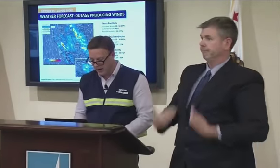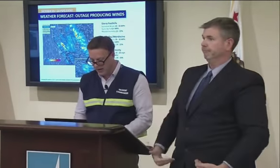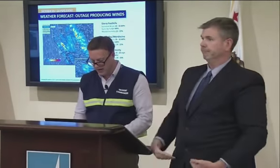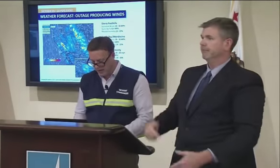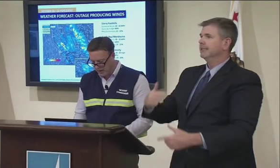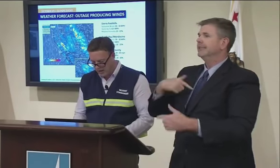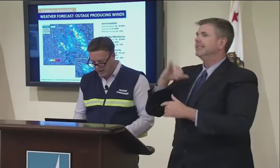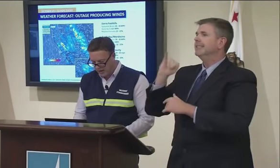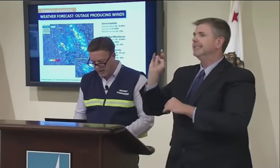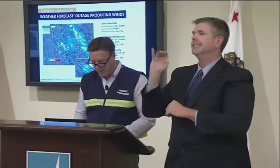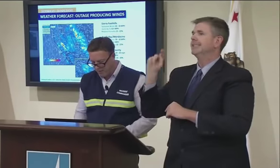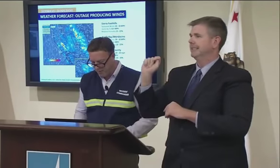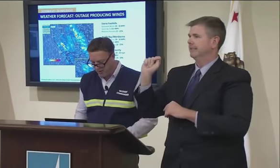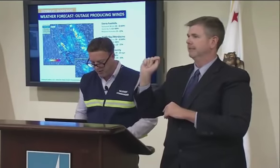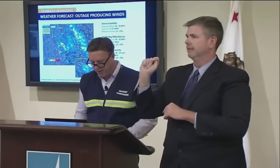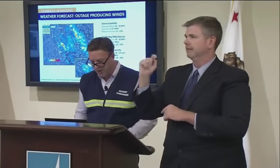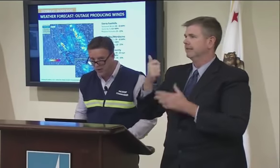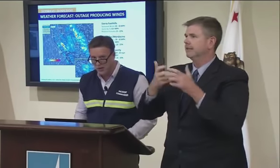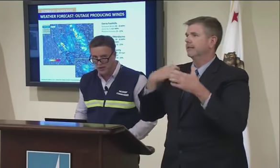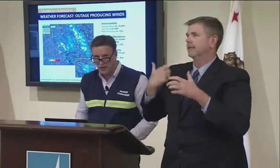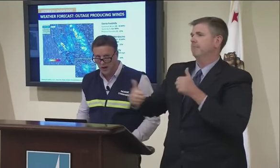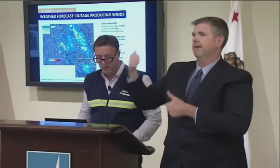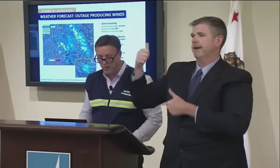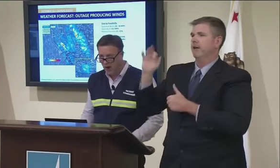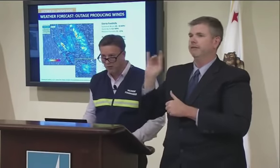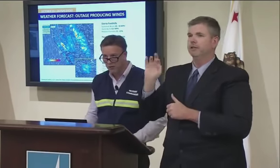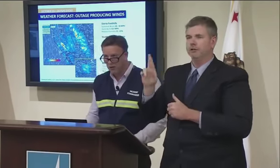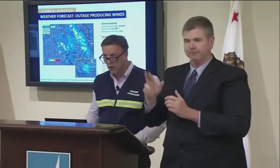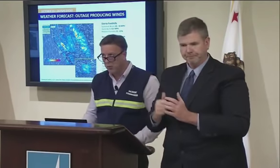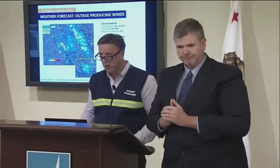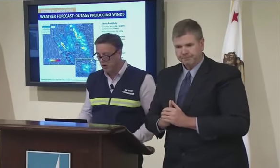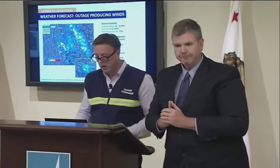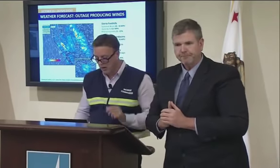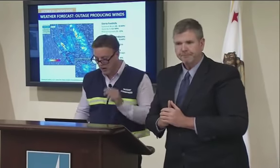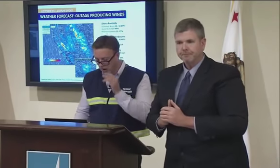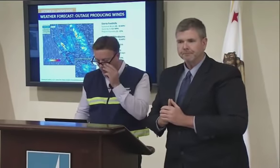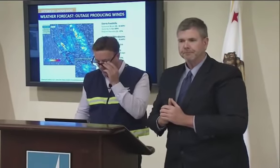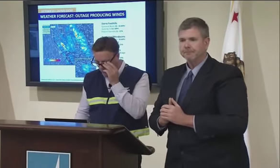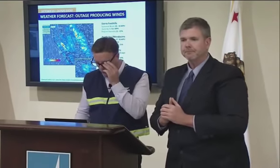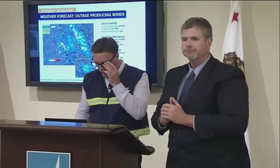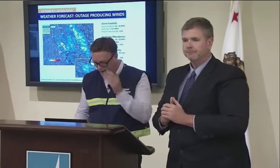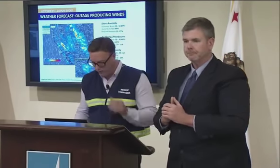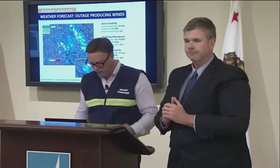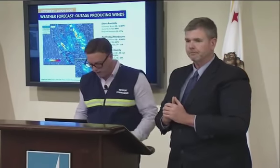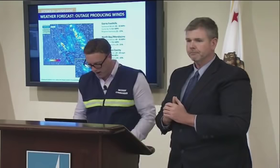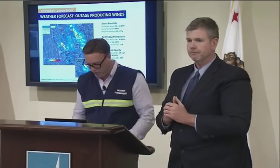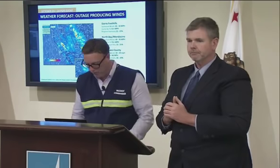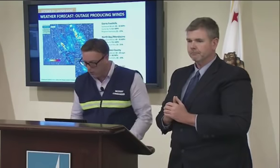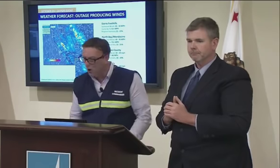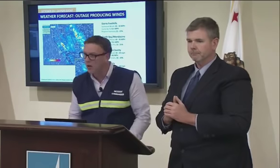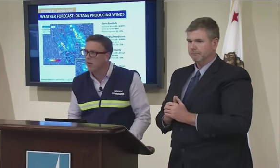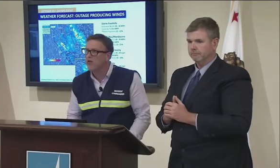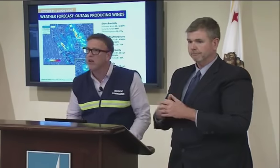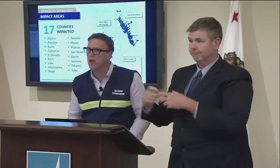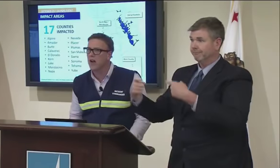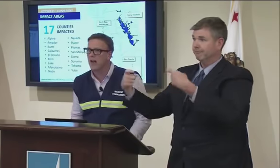operational update. Bill had mentioned final scope of the shutoff was